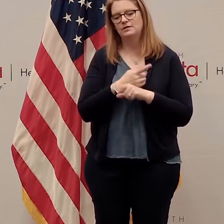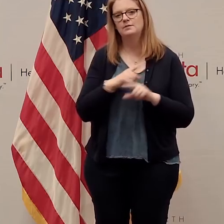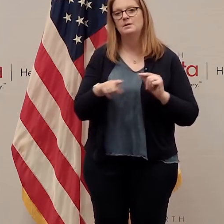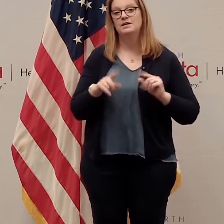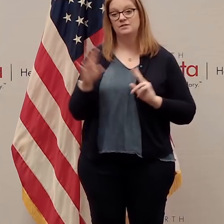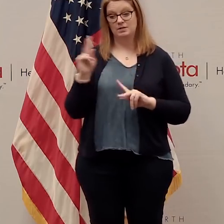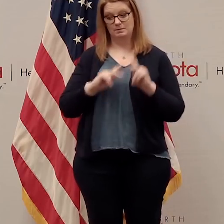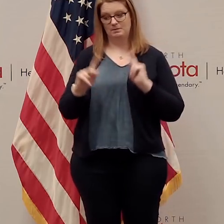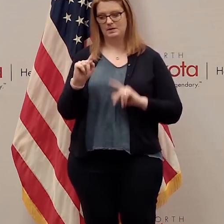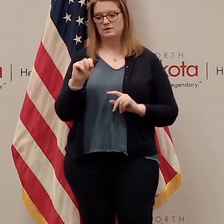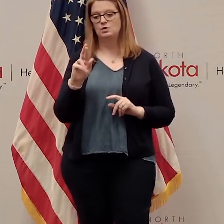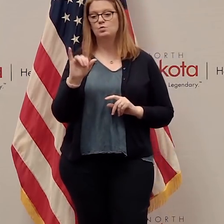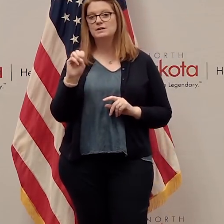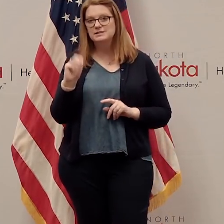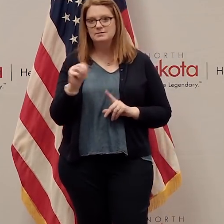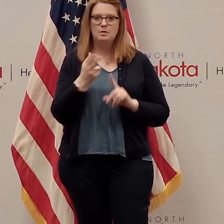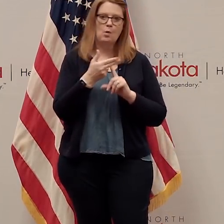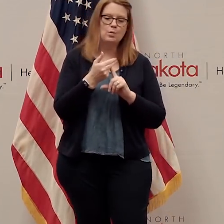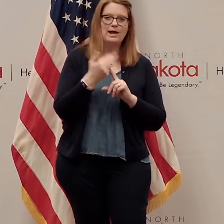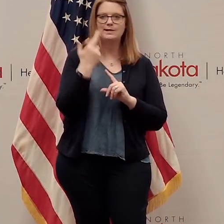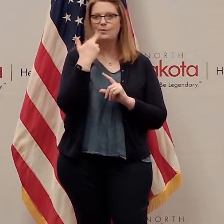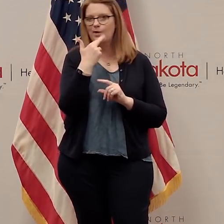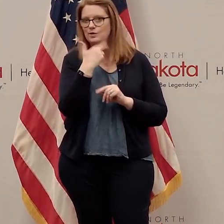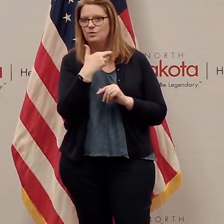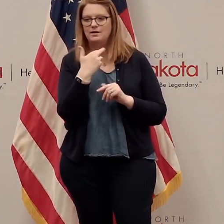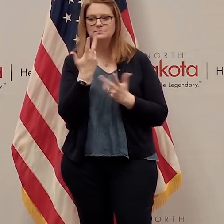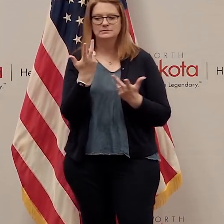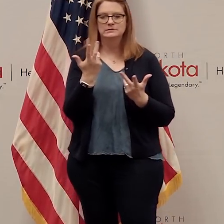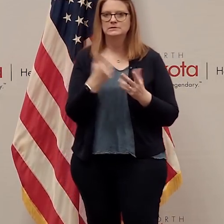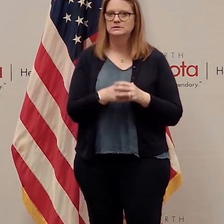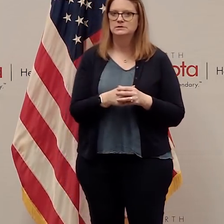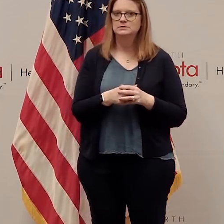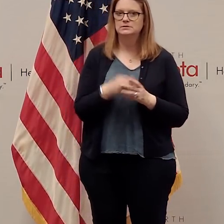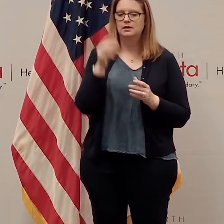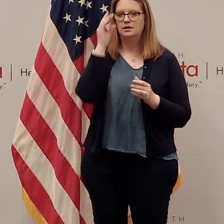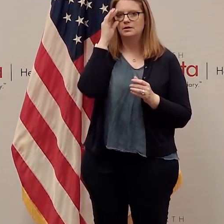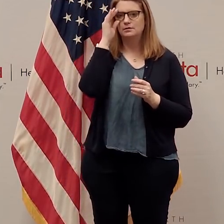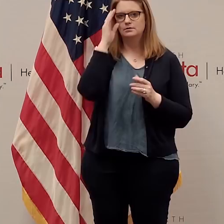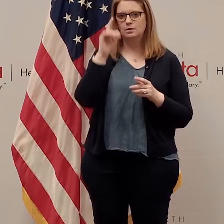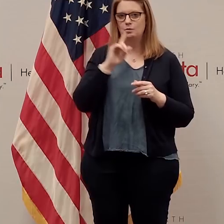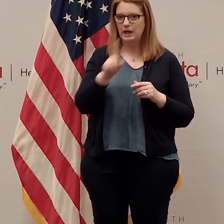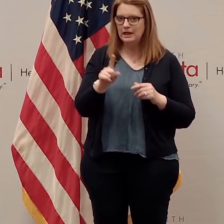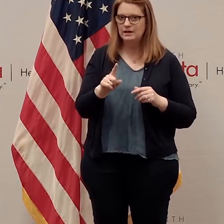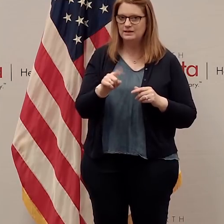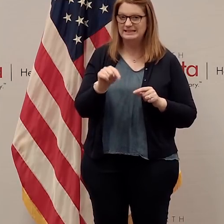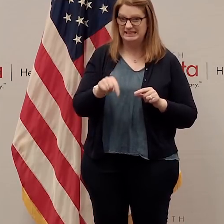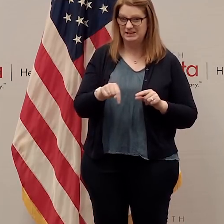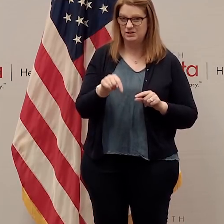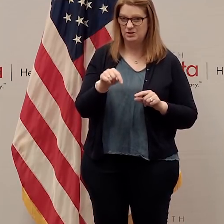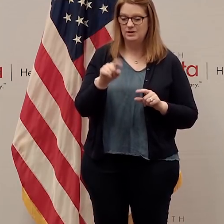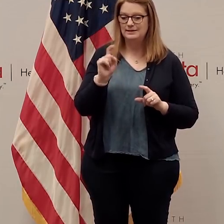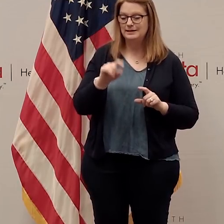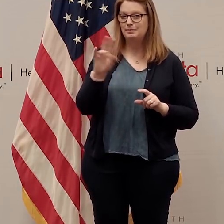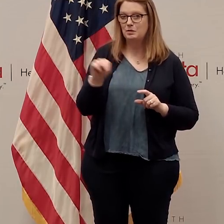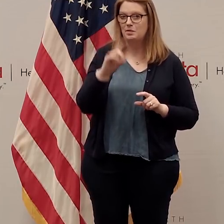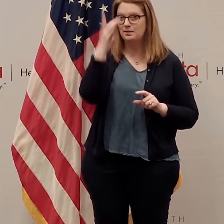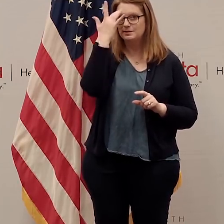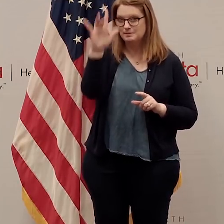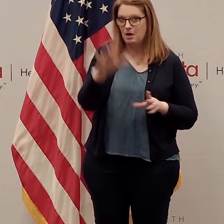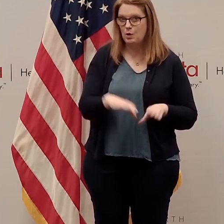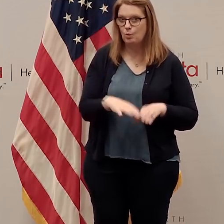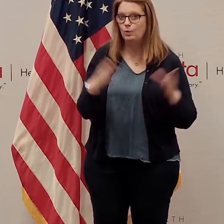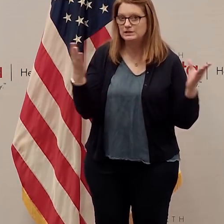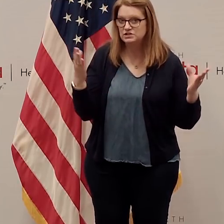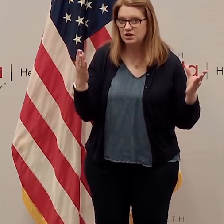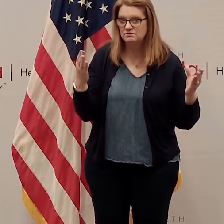tourism business, the hotel business, the restaurant business, all the more reason that we really get smart about the North Dakota restart, because we